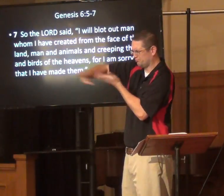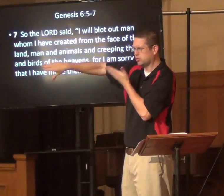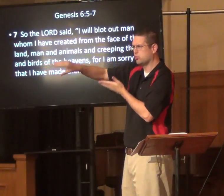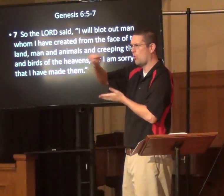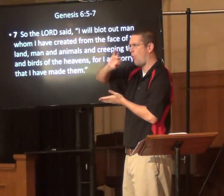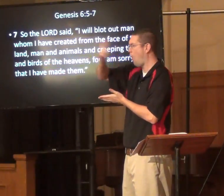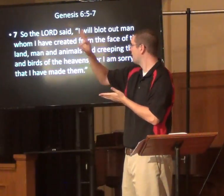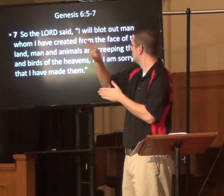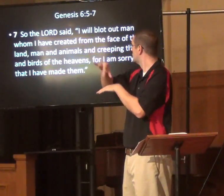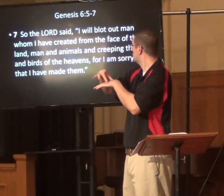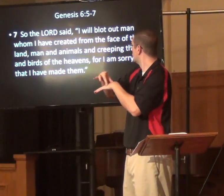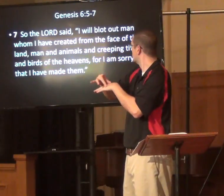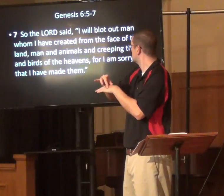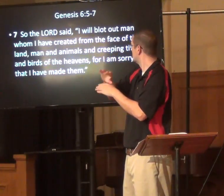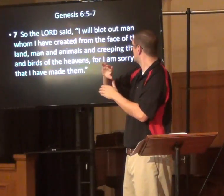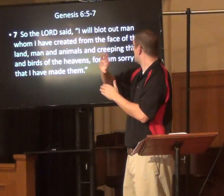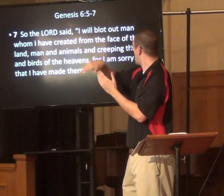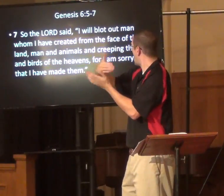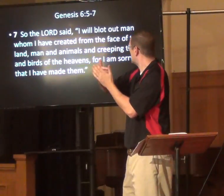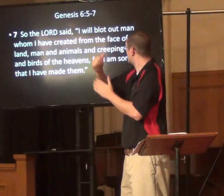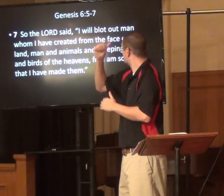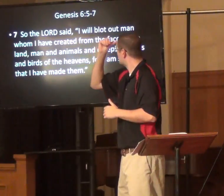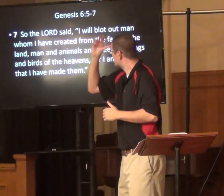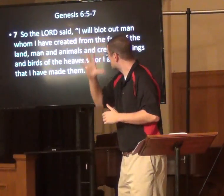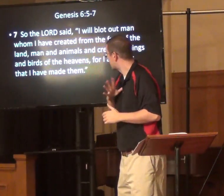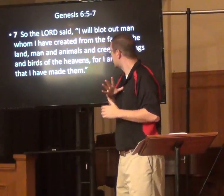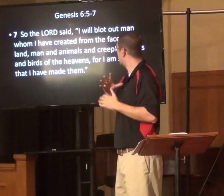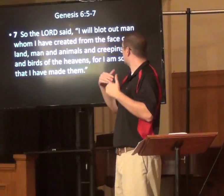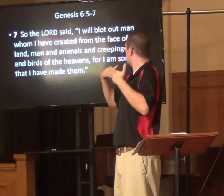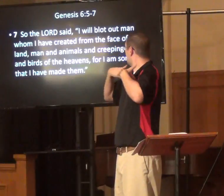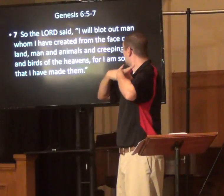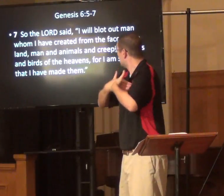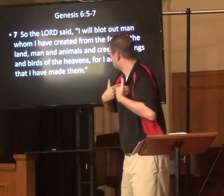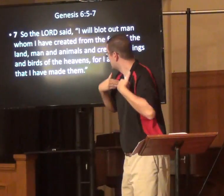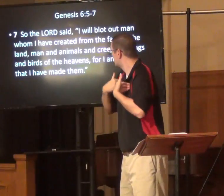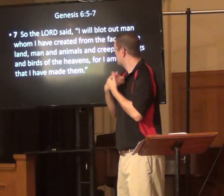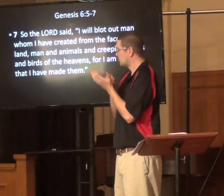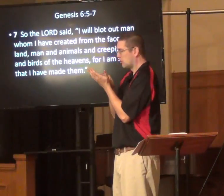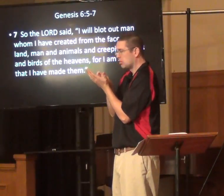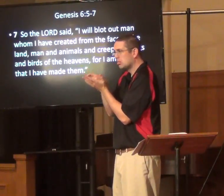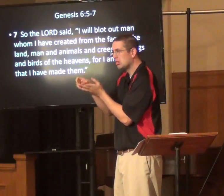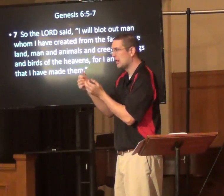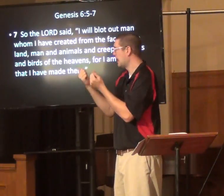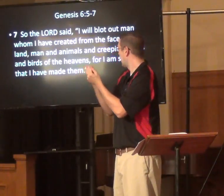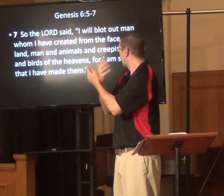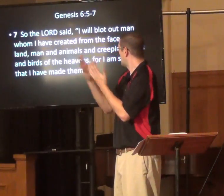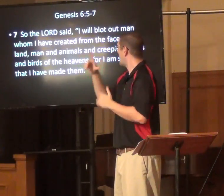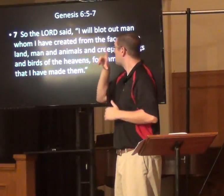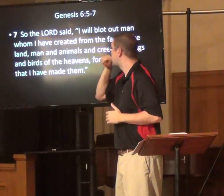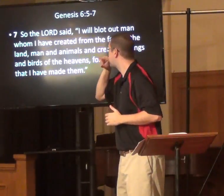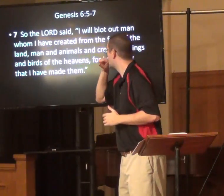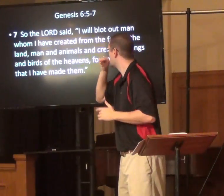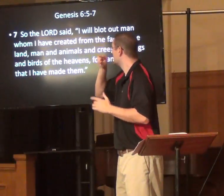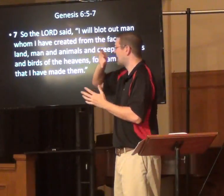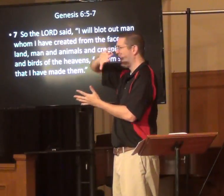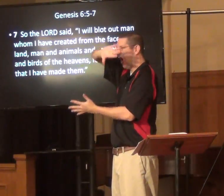created, from the face of the land, man and animals and creeping things and birds of